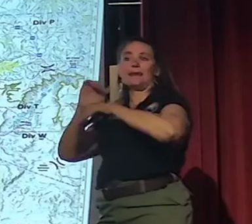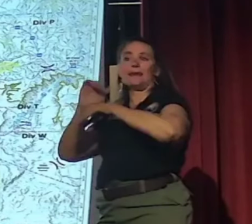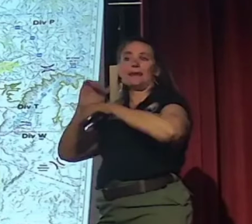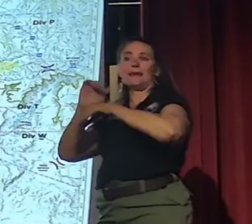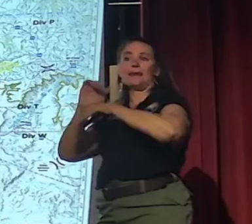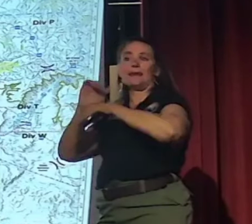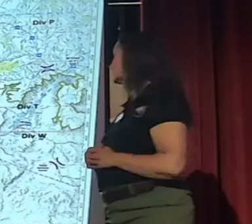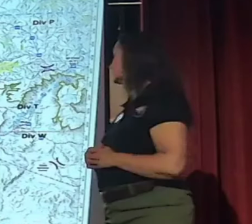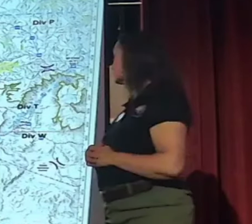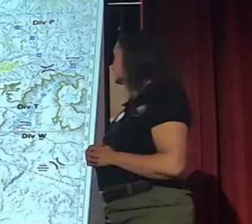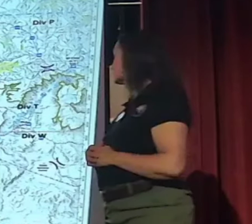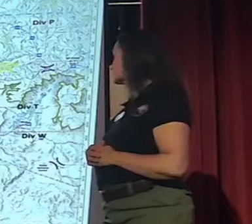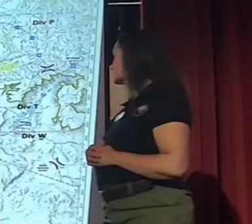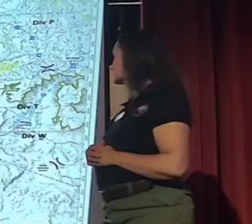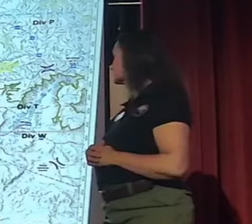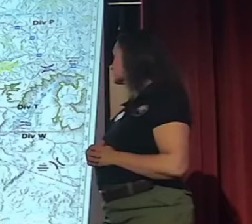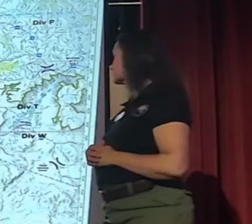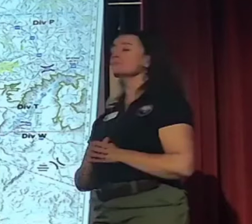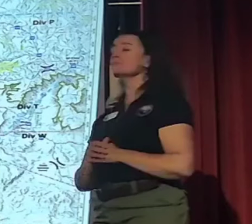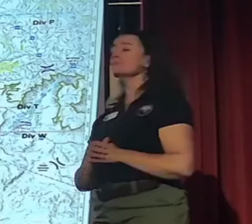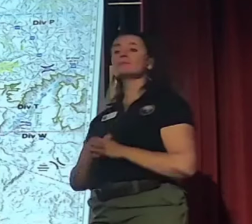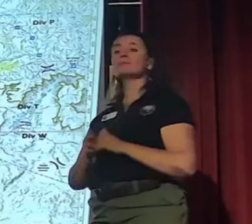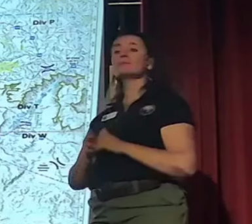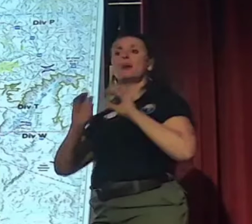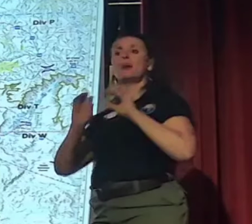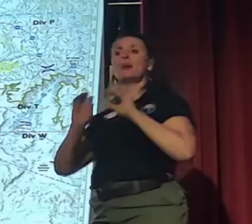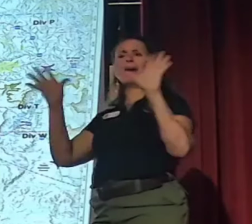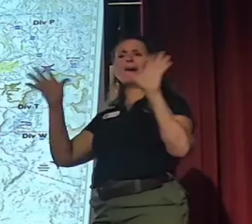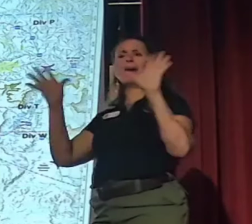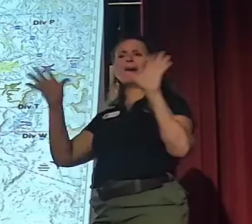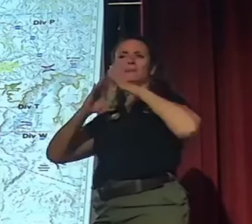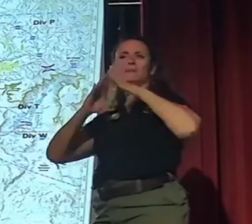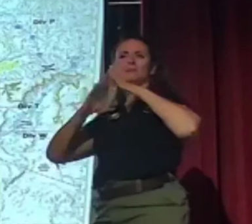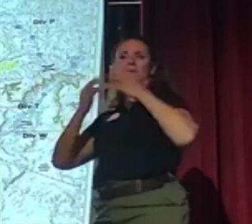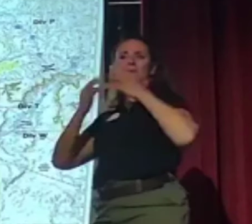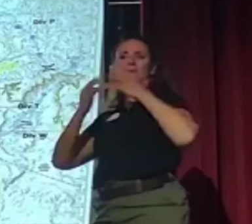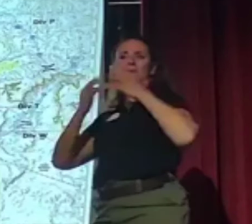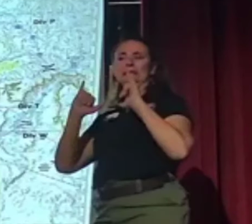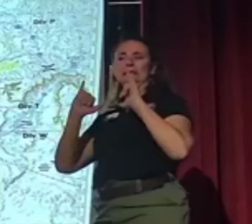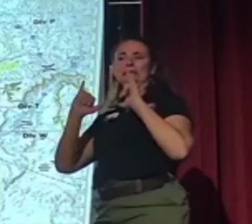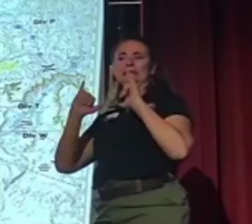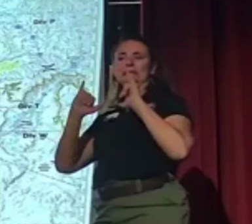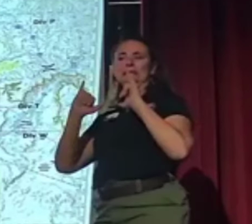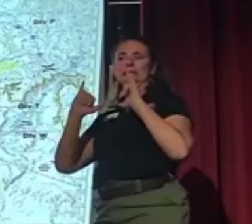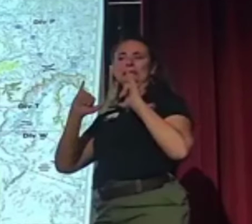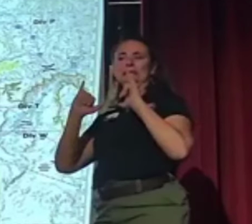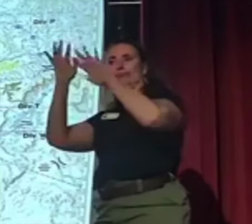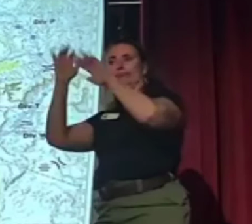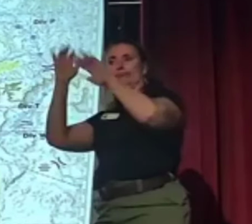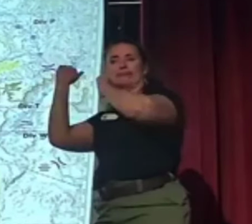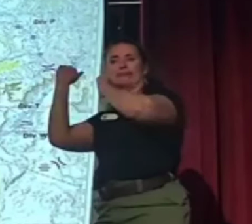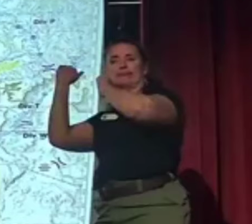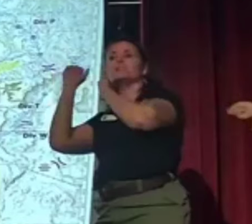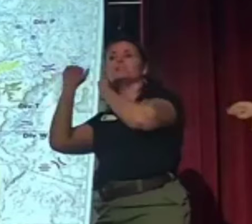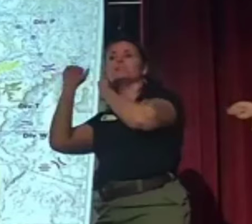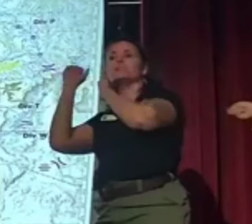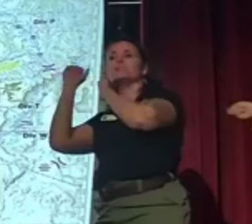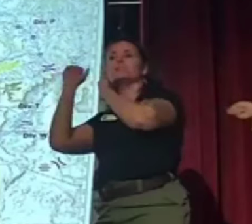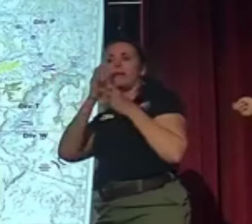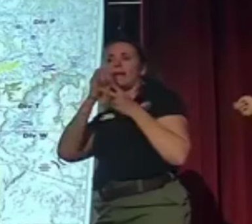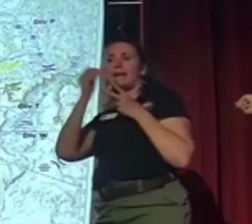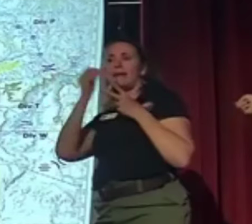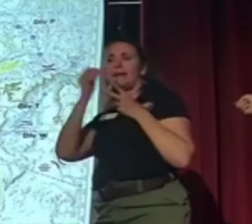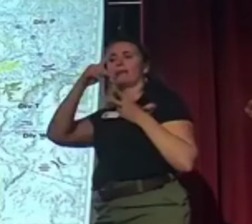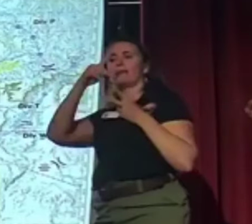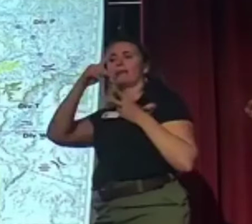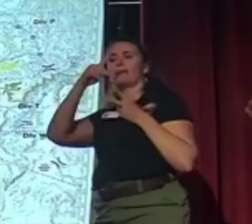Obviously, the communities are still at go in Strawberry and Pine, and that's due to this fire activity that we see